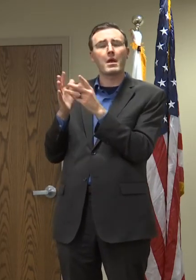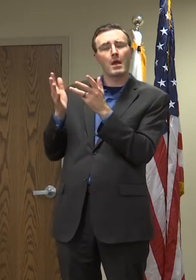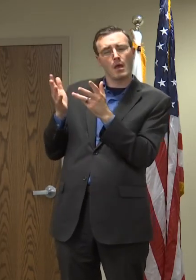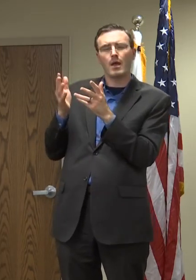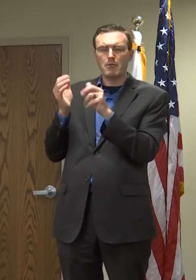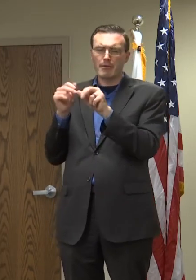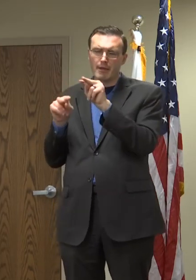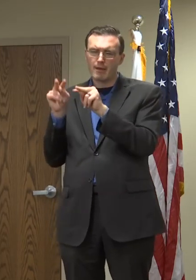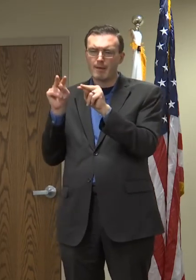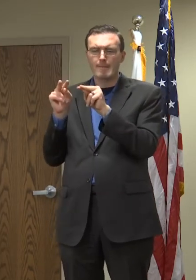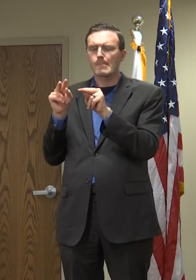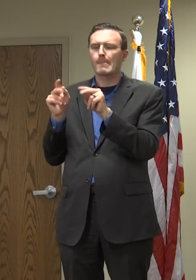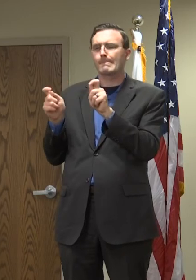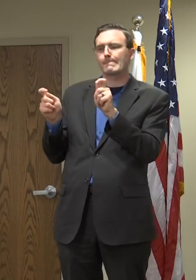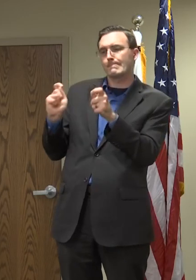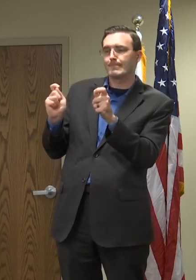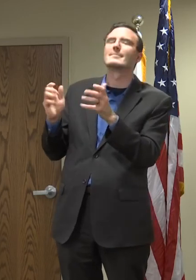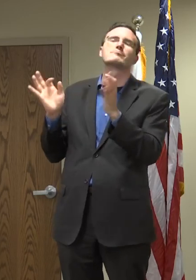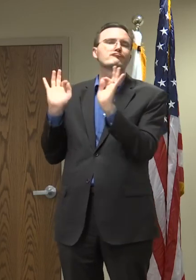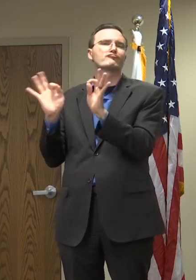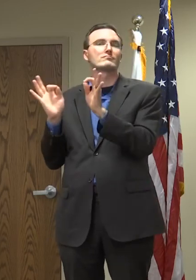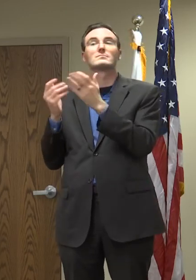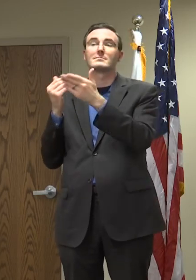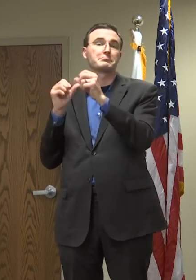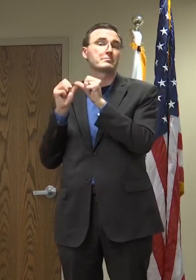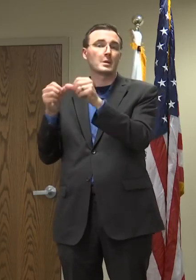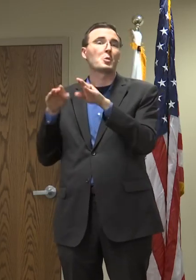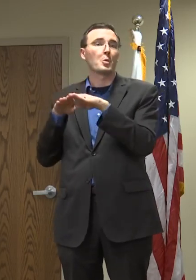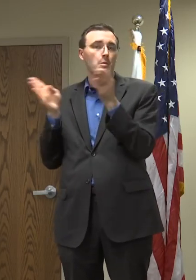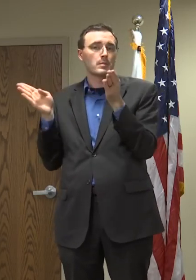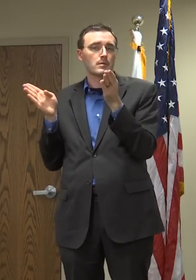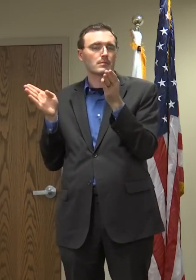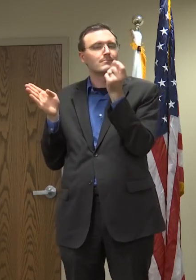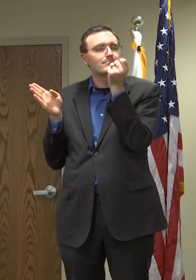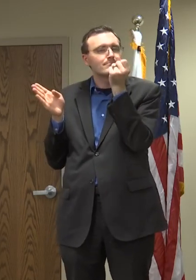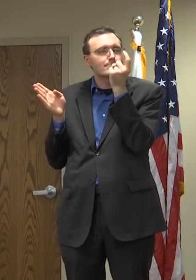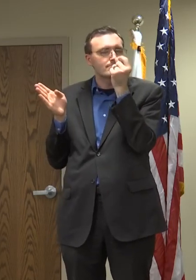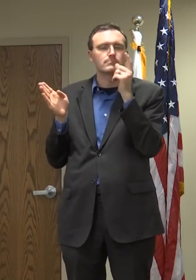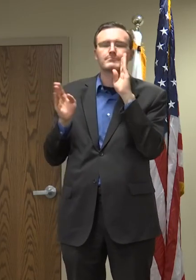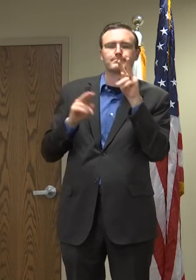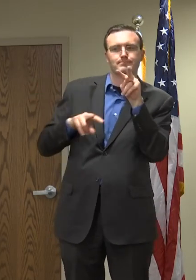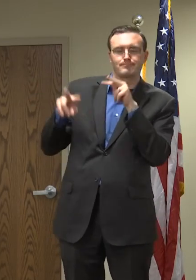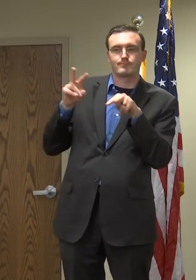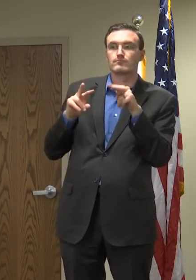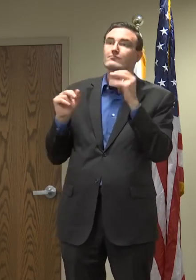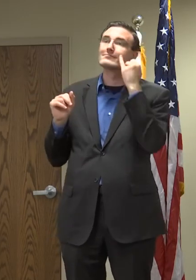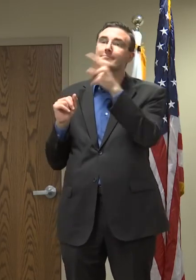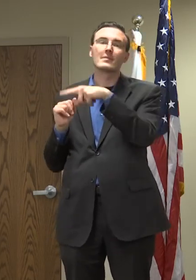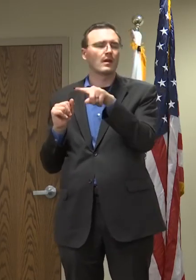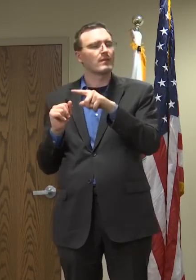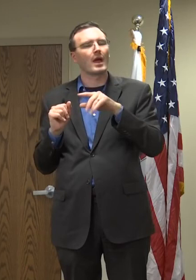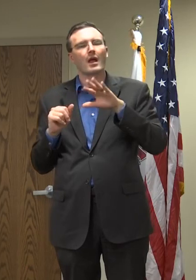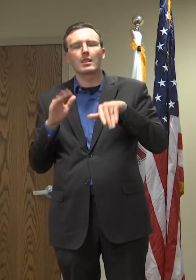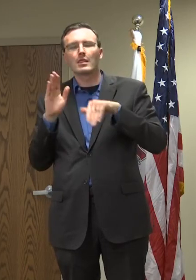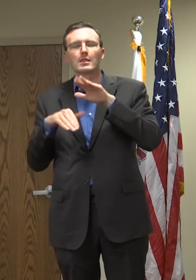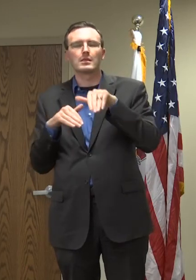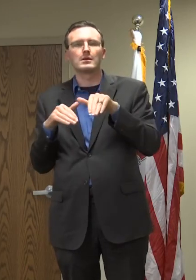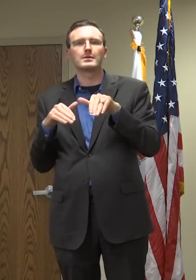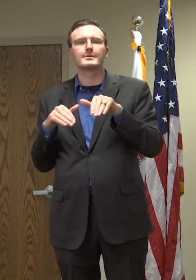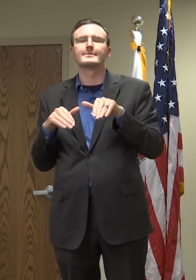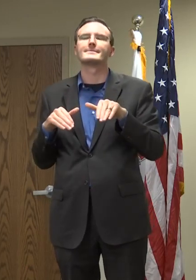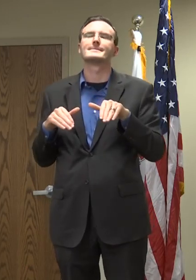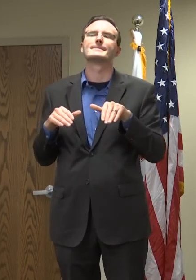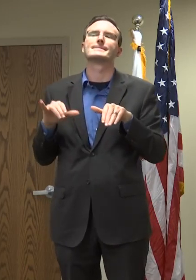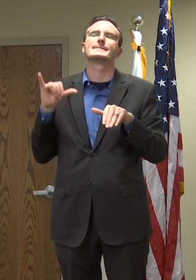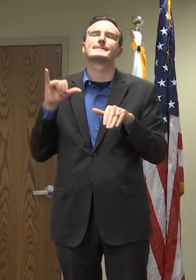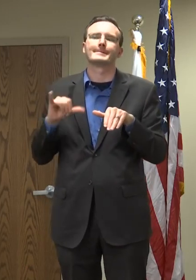that process. And if they continue not to do that, where they put the rest of the public at risk, then we will move through the closure process